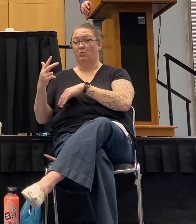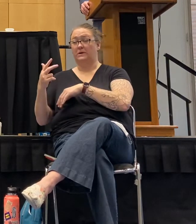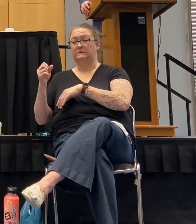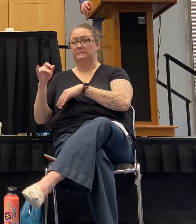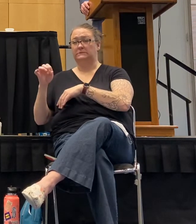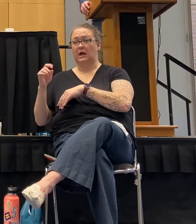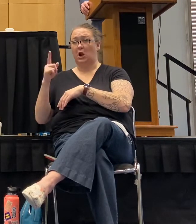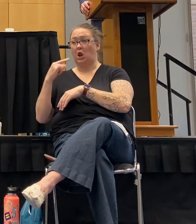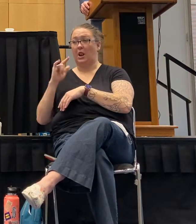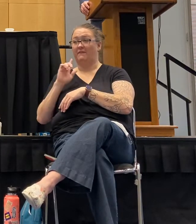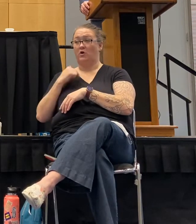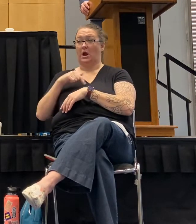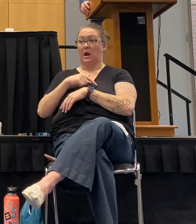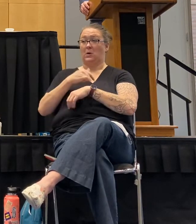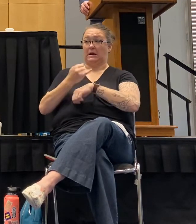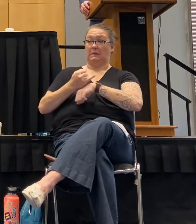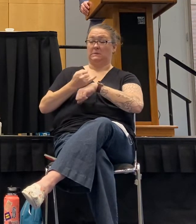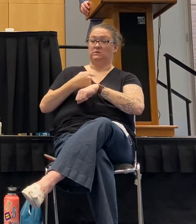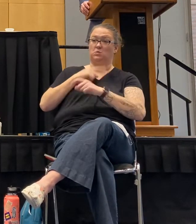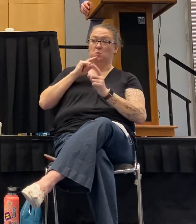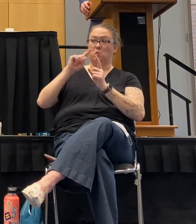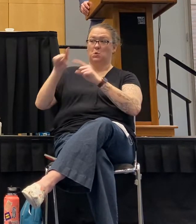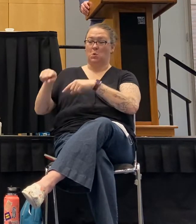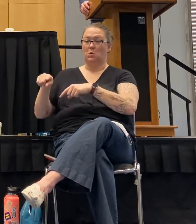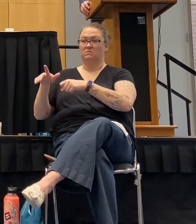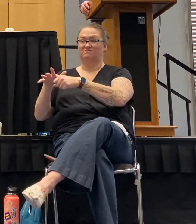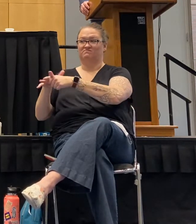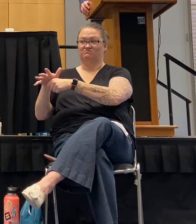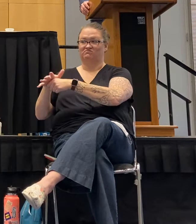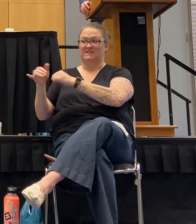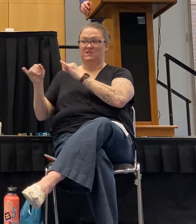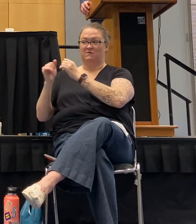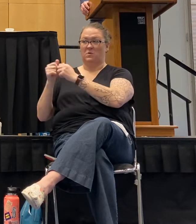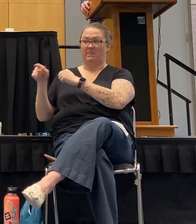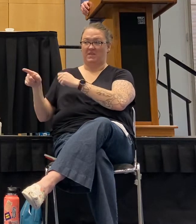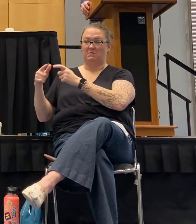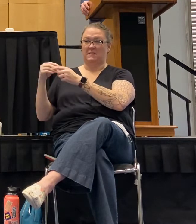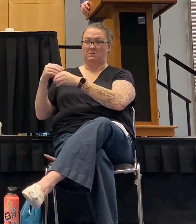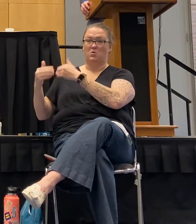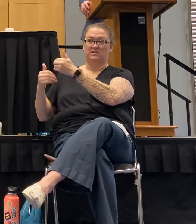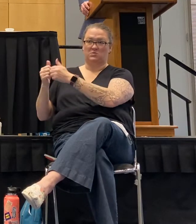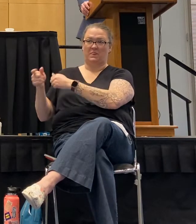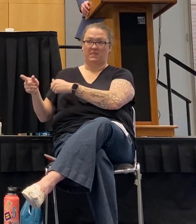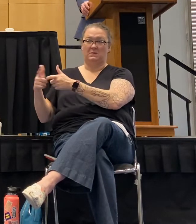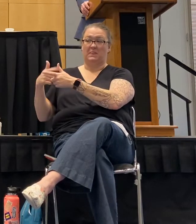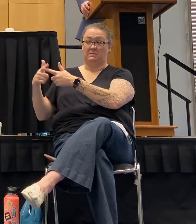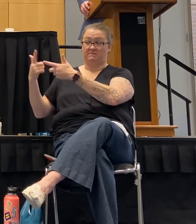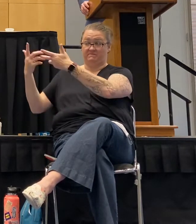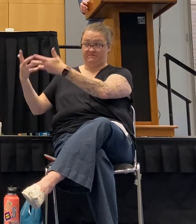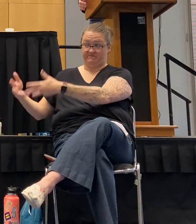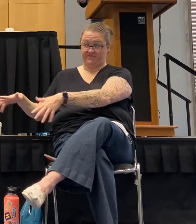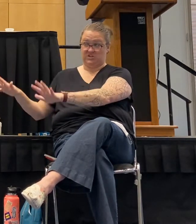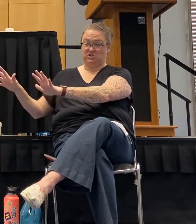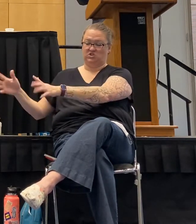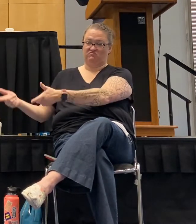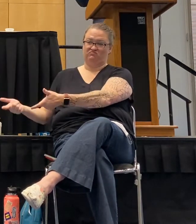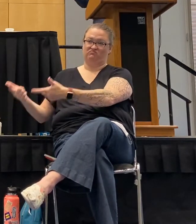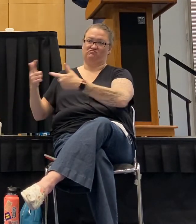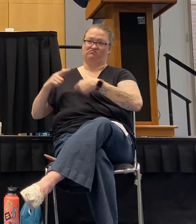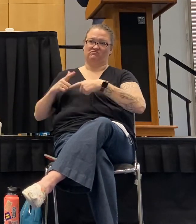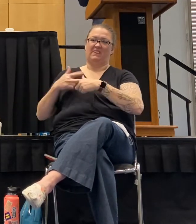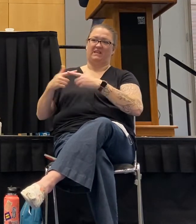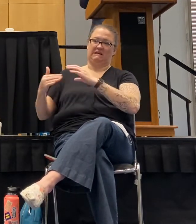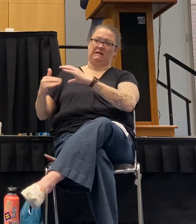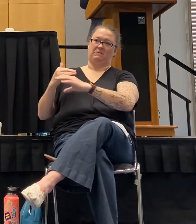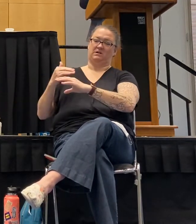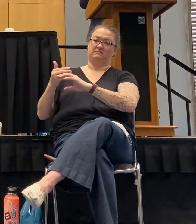that looks like for our campus, they'll go and they'll complete the interview with them and the process with them. And as soon as that's done, then an